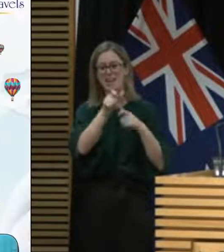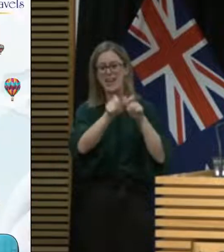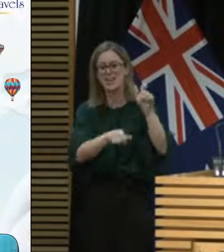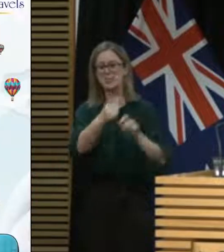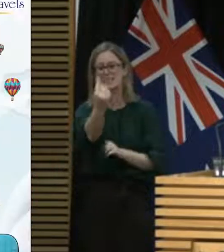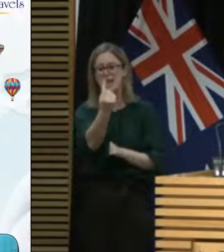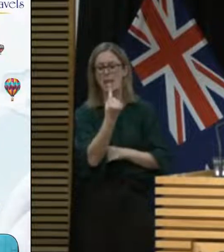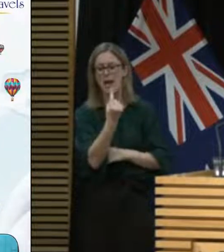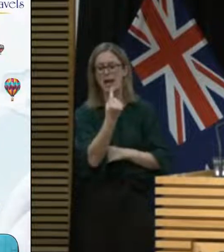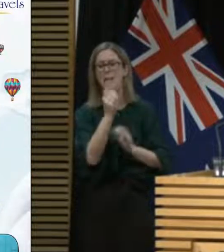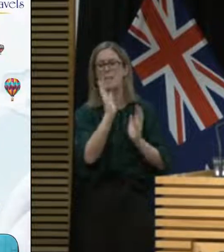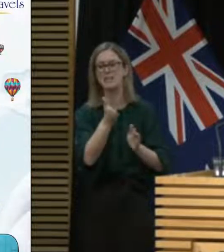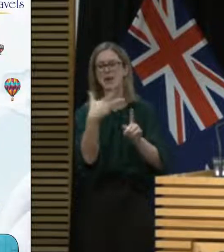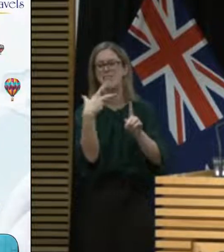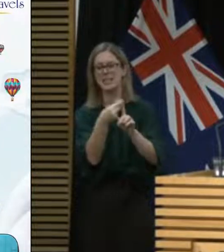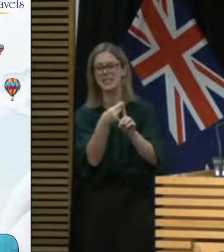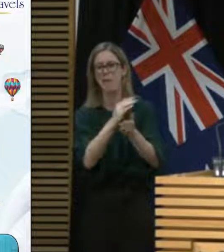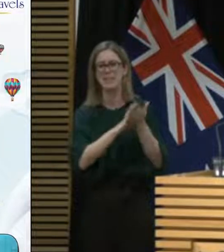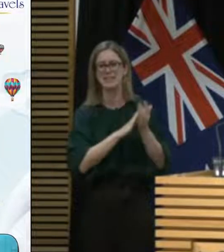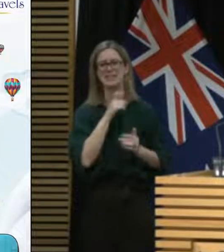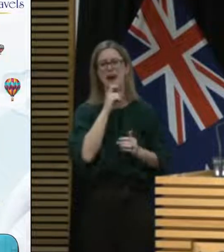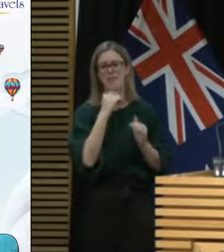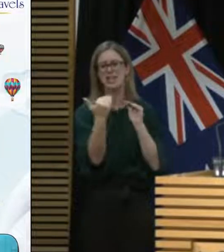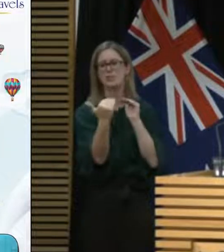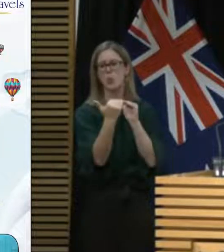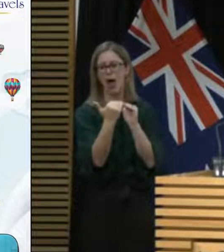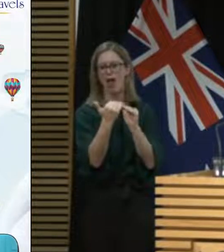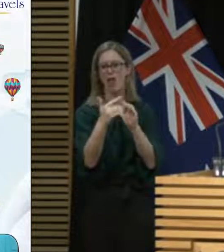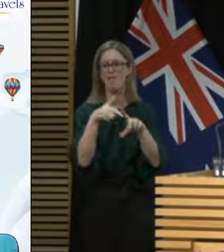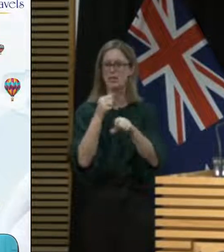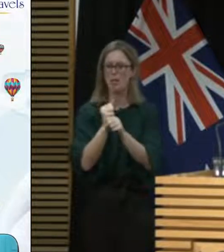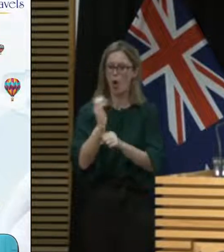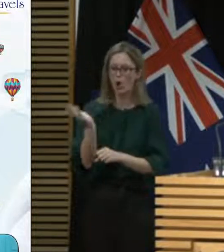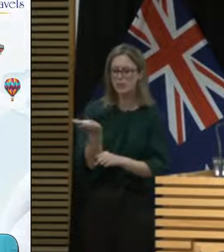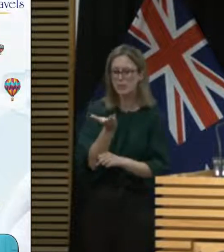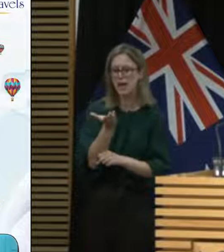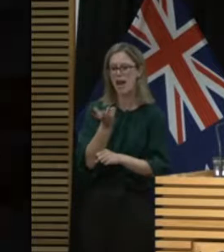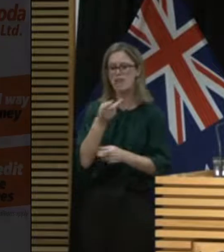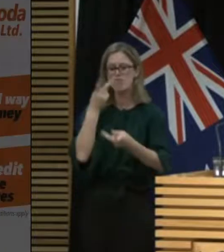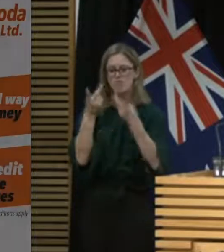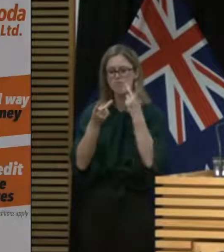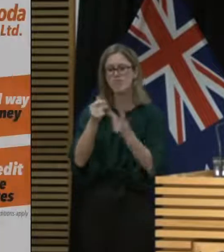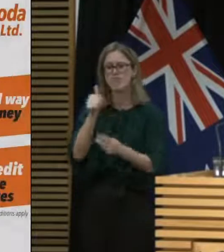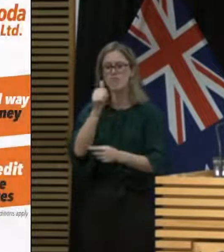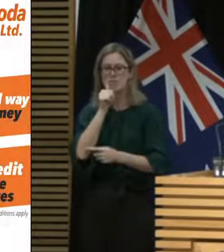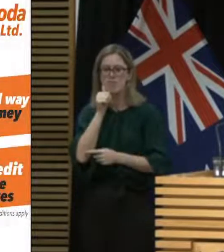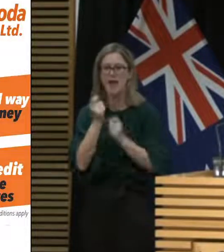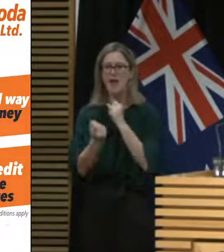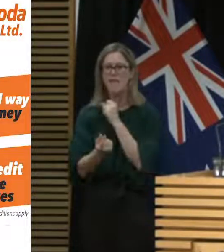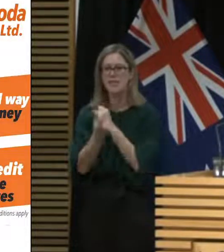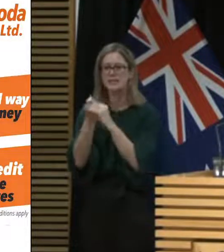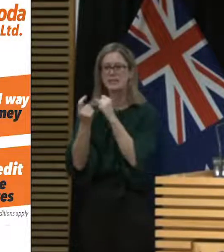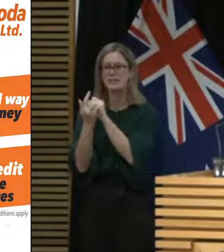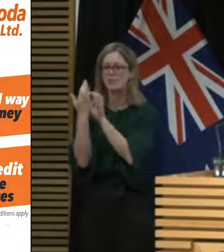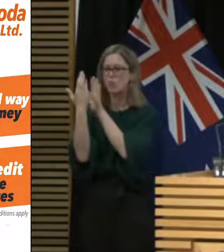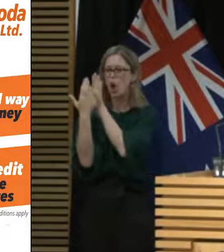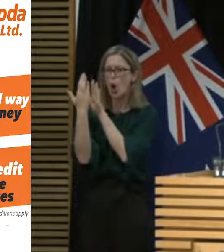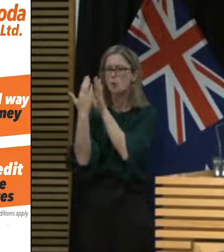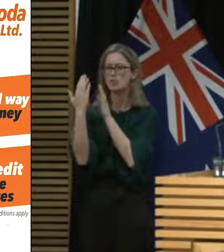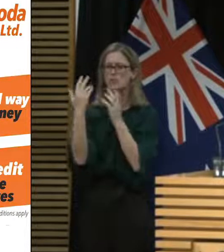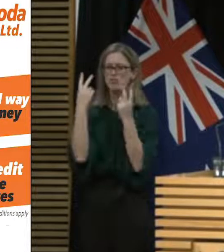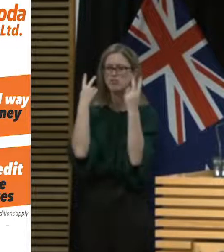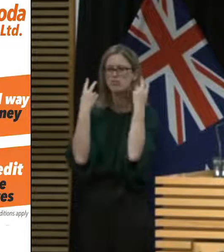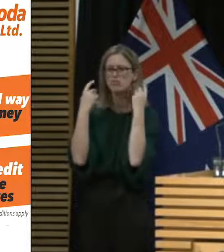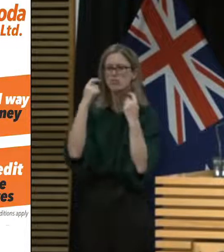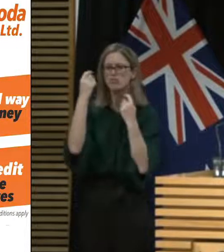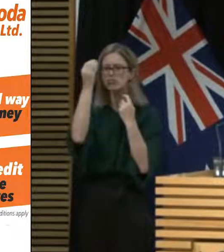show COVID-19 vaccination certificates, including hospitality, events, close contact businesses and gyms.